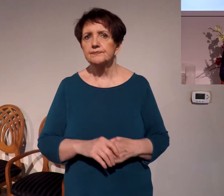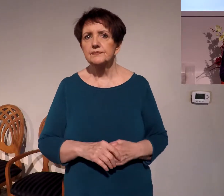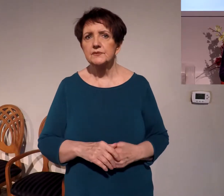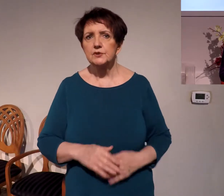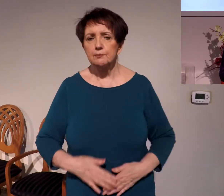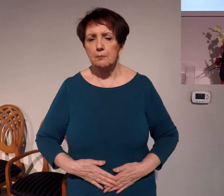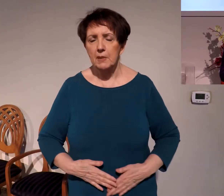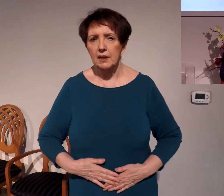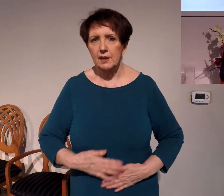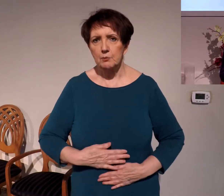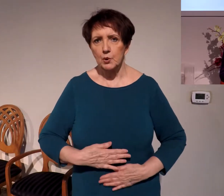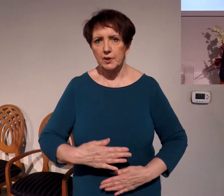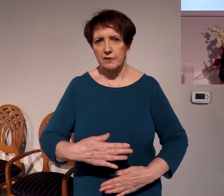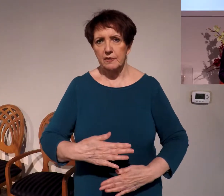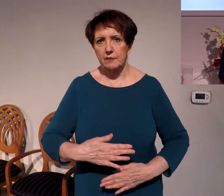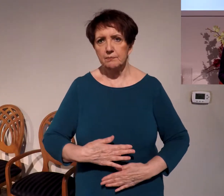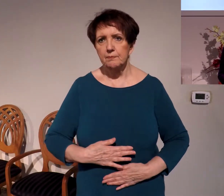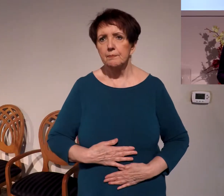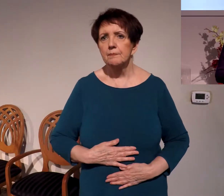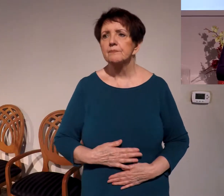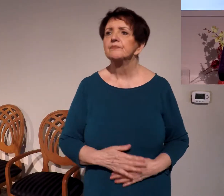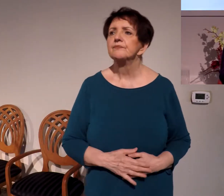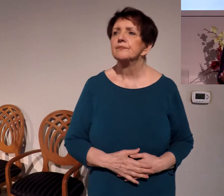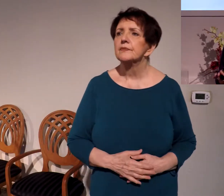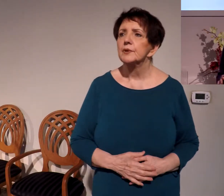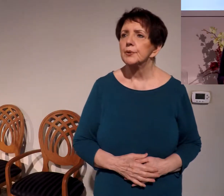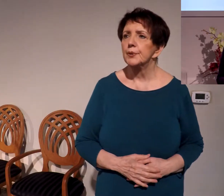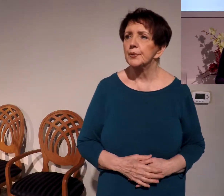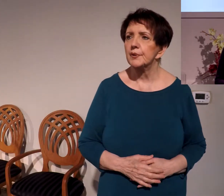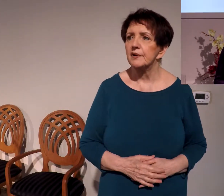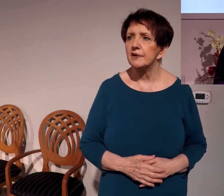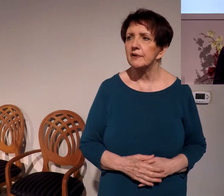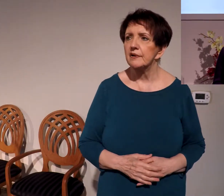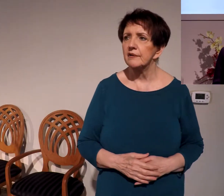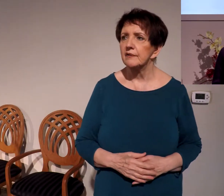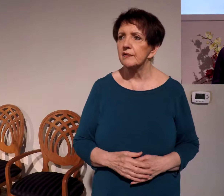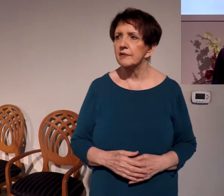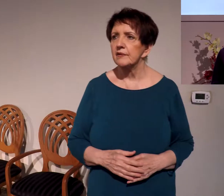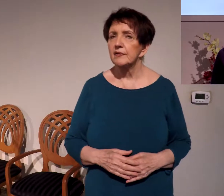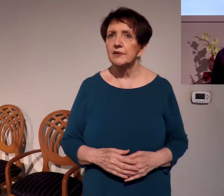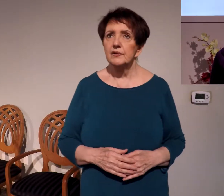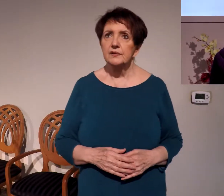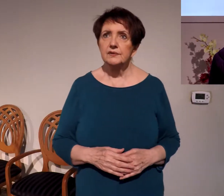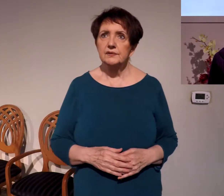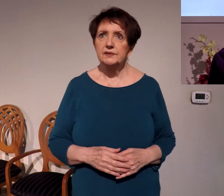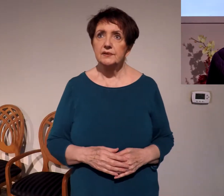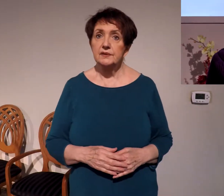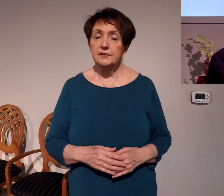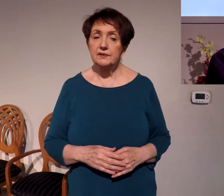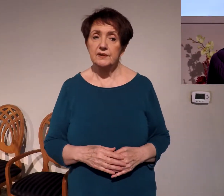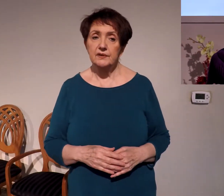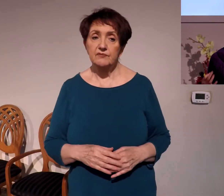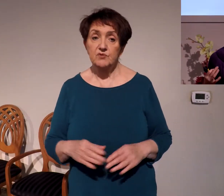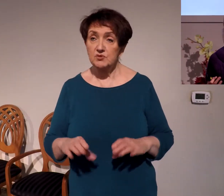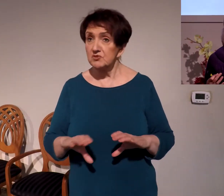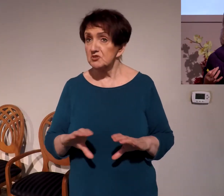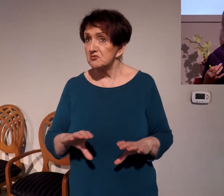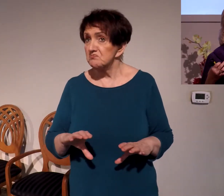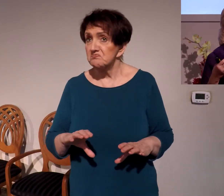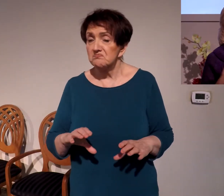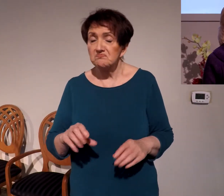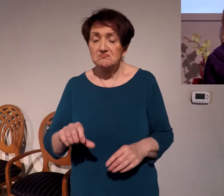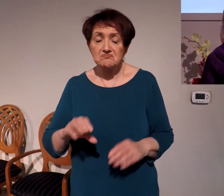belly breathe. So this, if you do nothing else, you will reduce your stress and anxiety. We can